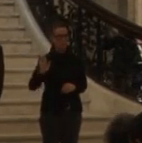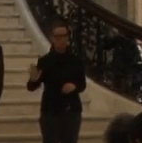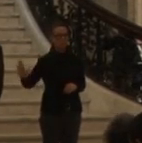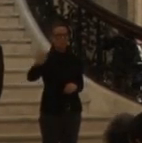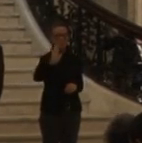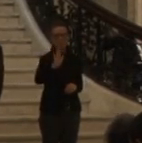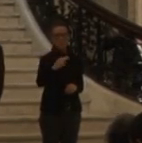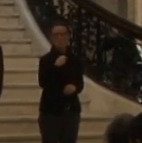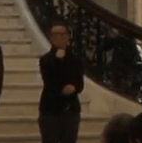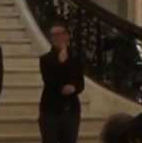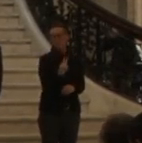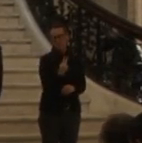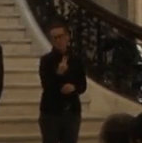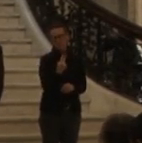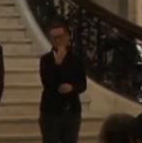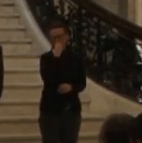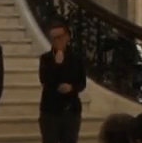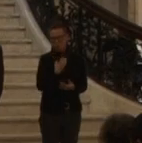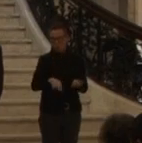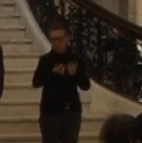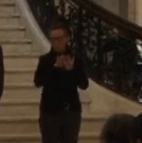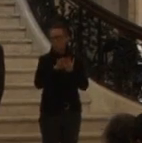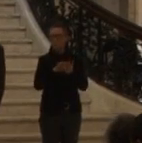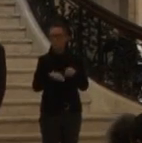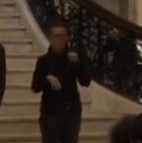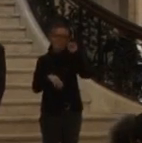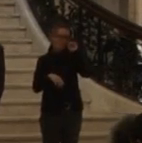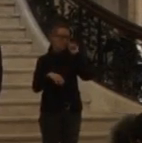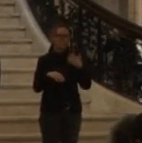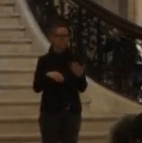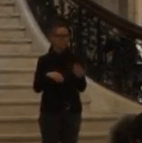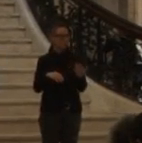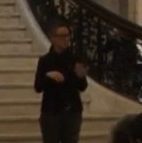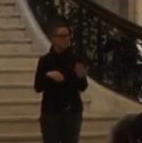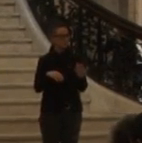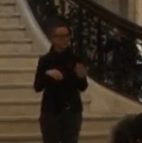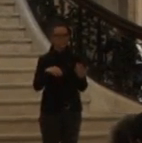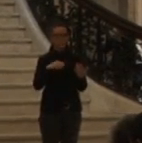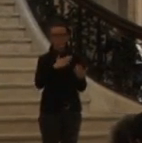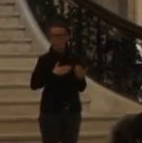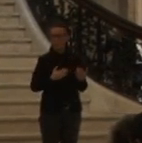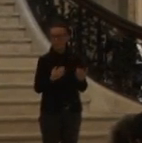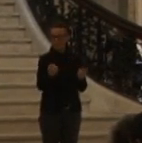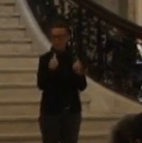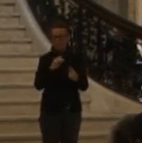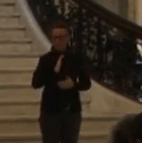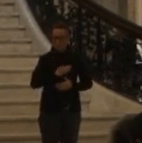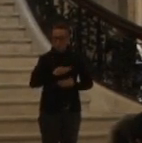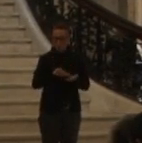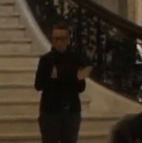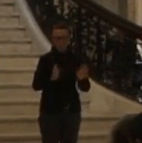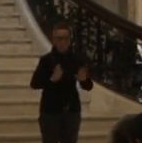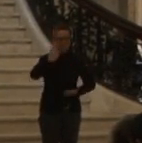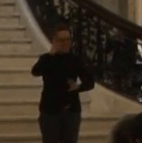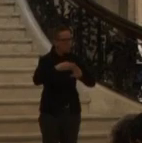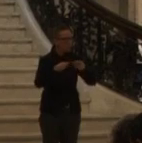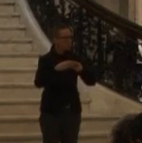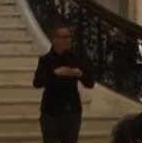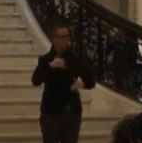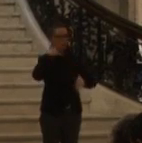are extraordinarily important. So again, I invite you to come to our public hearings, call your legislators, let them